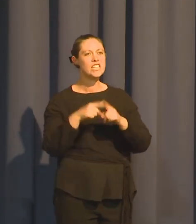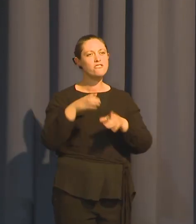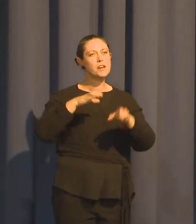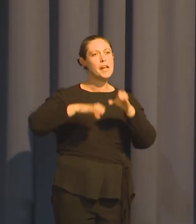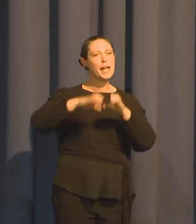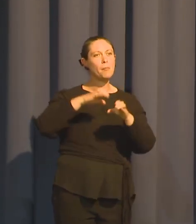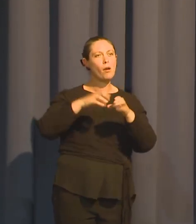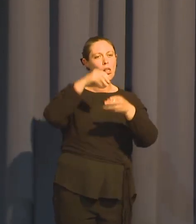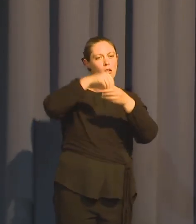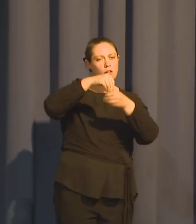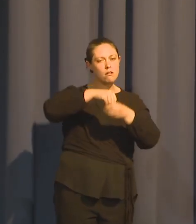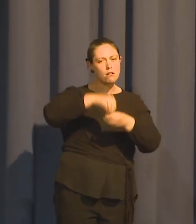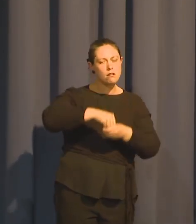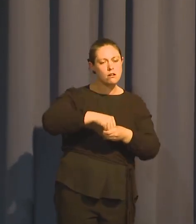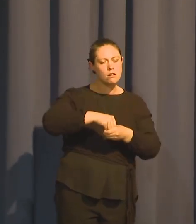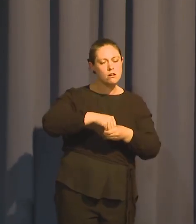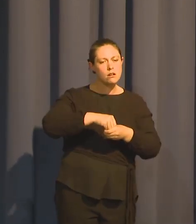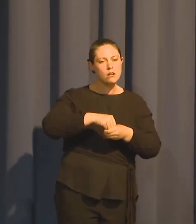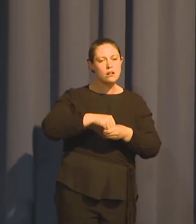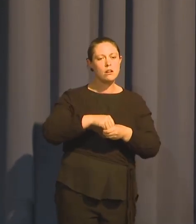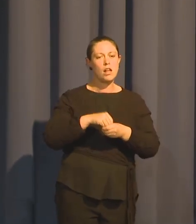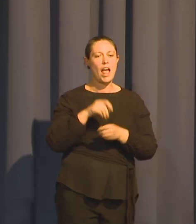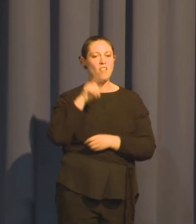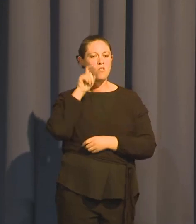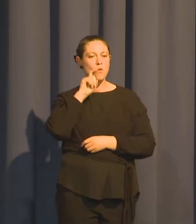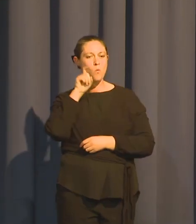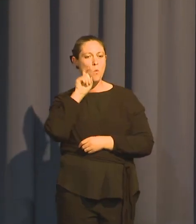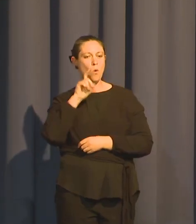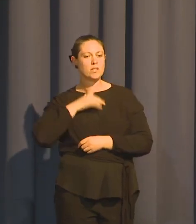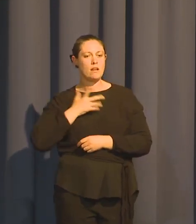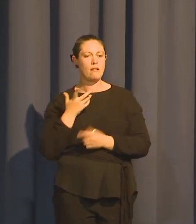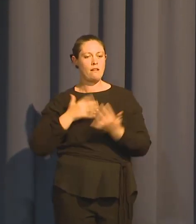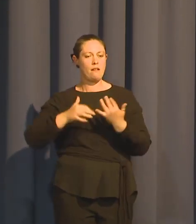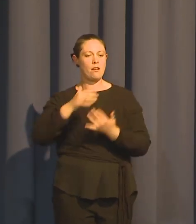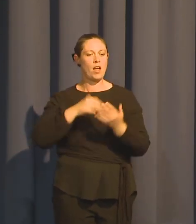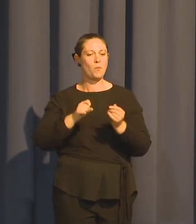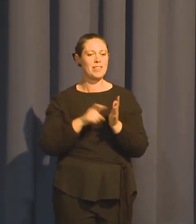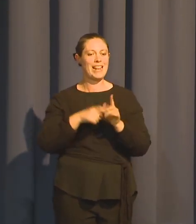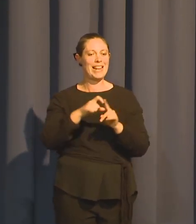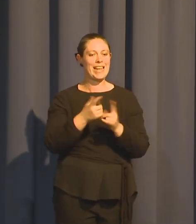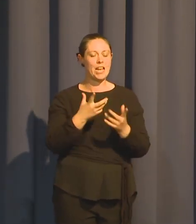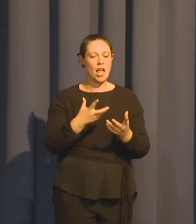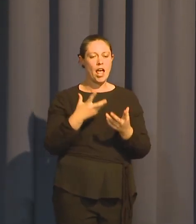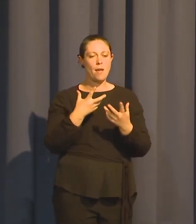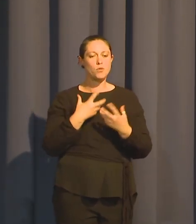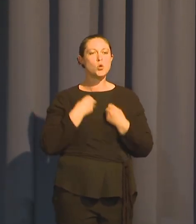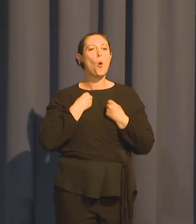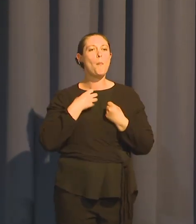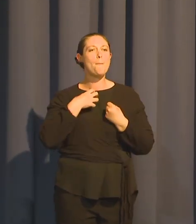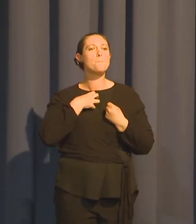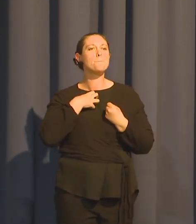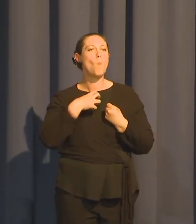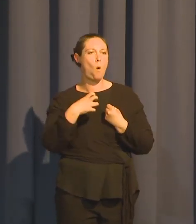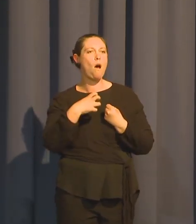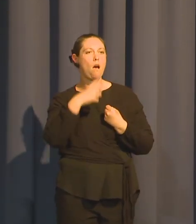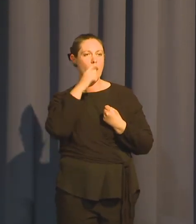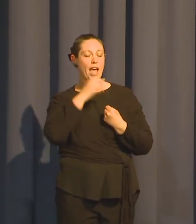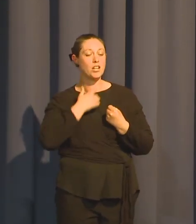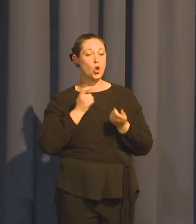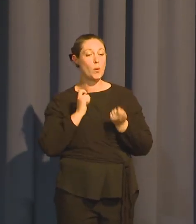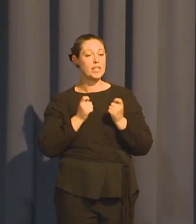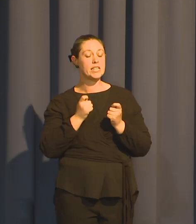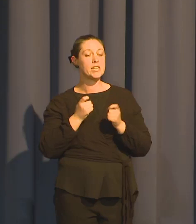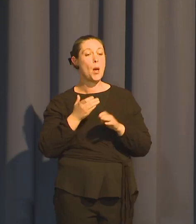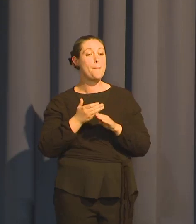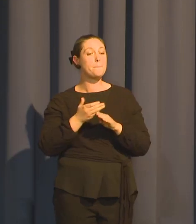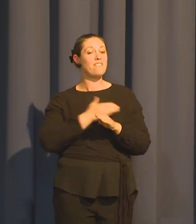different chemical properties within the water can result in different levels of lead uptake. So we test for that reason,